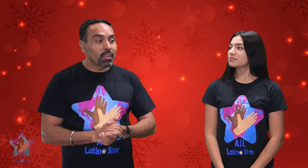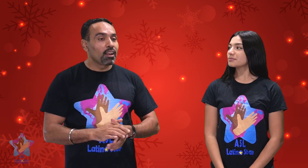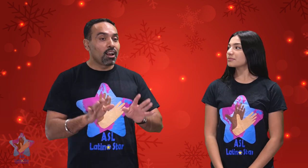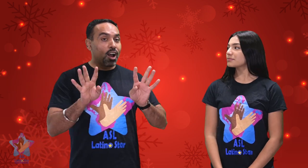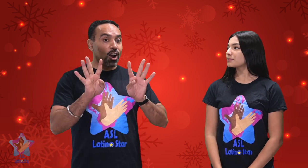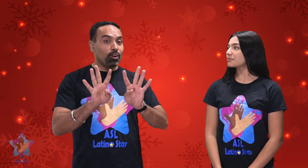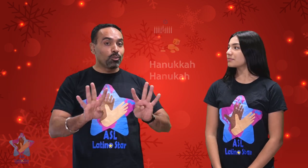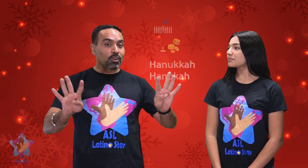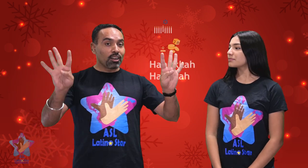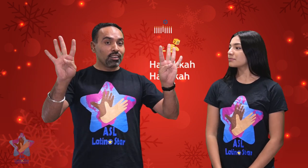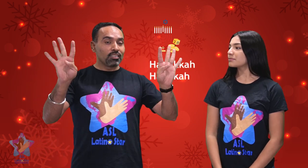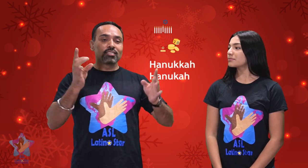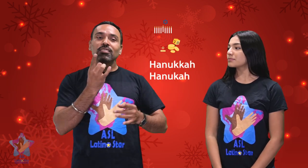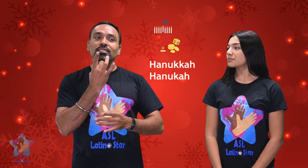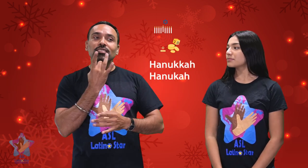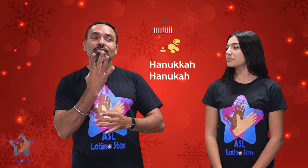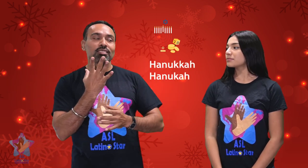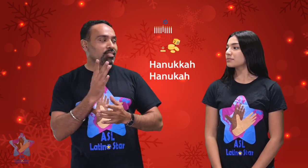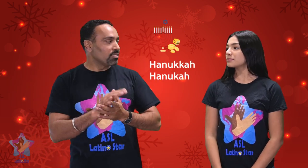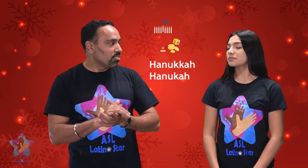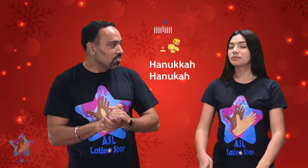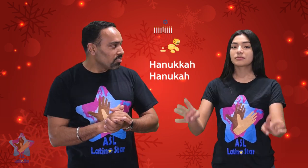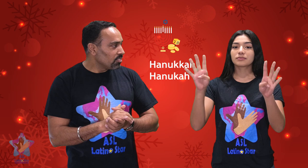Hanukkah. Hanukkah.